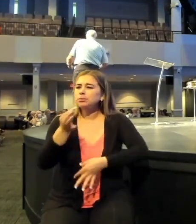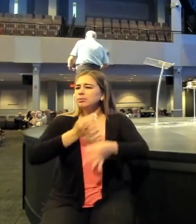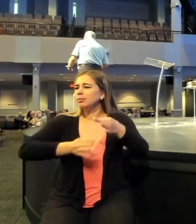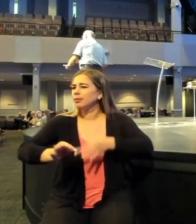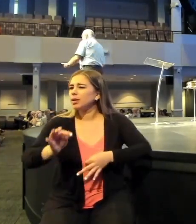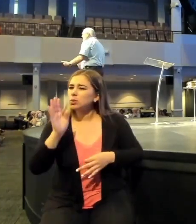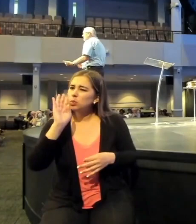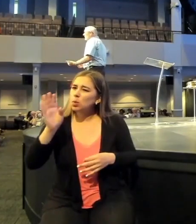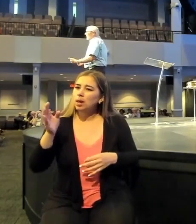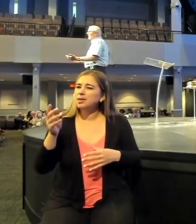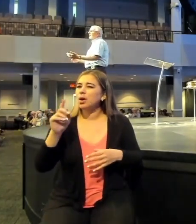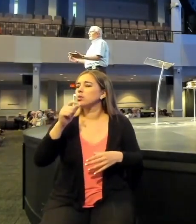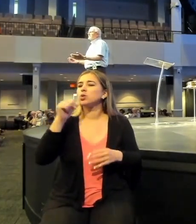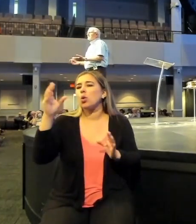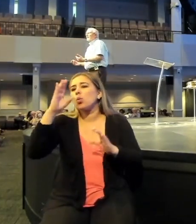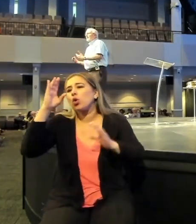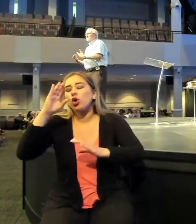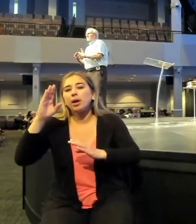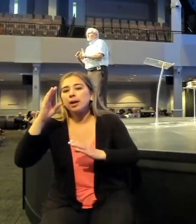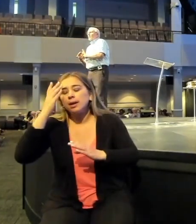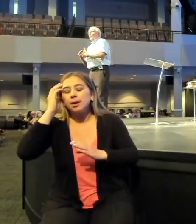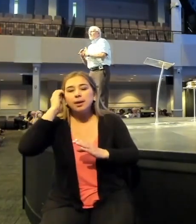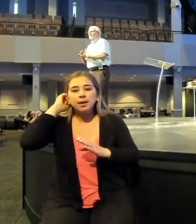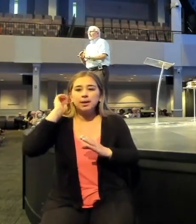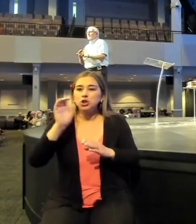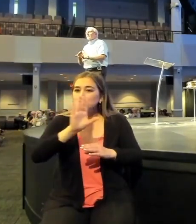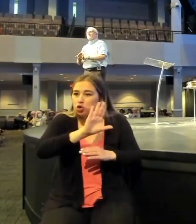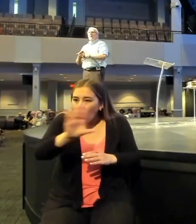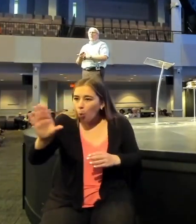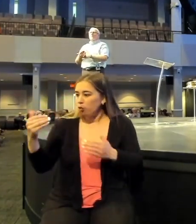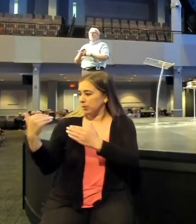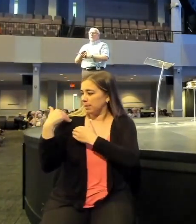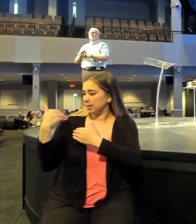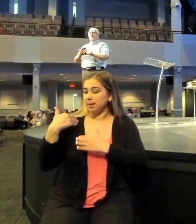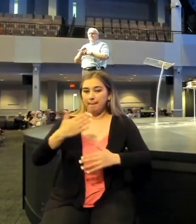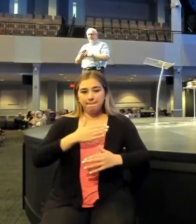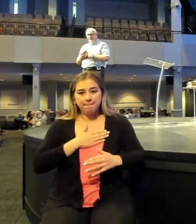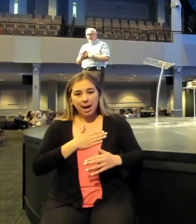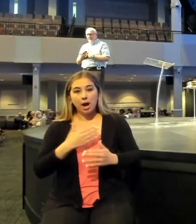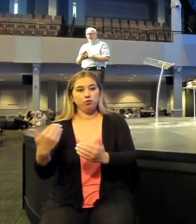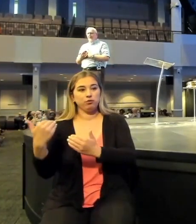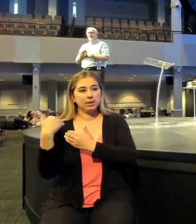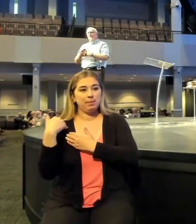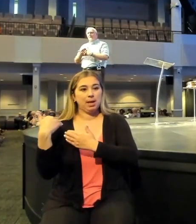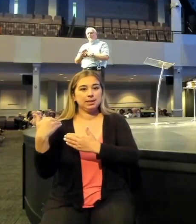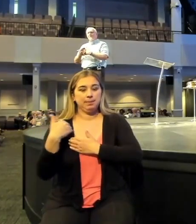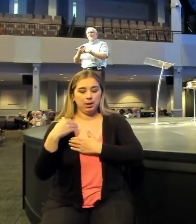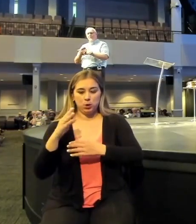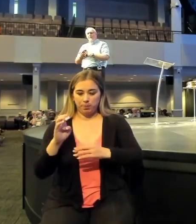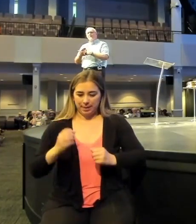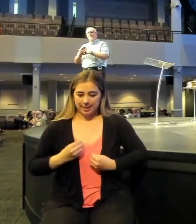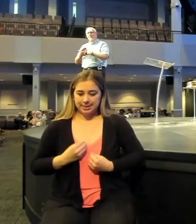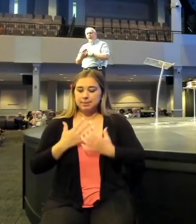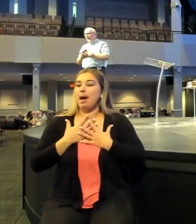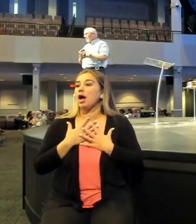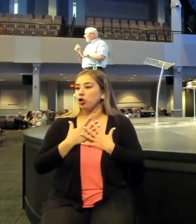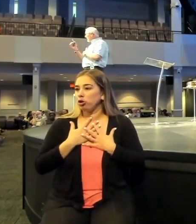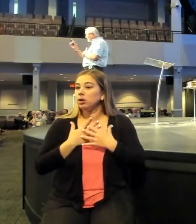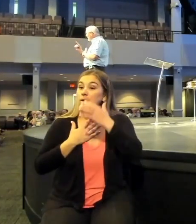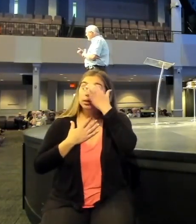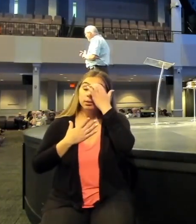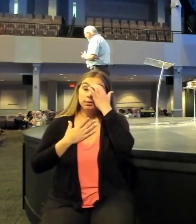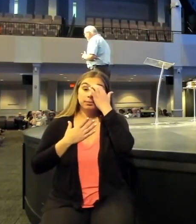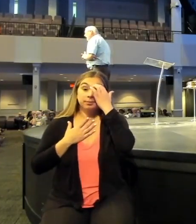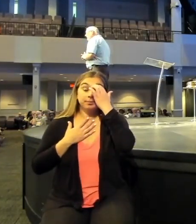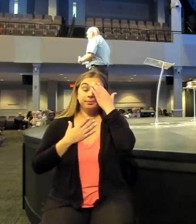comes back to you. And so just don't worry about it. So it's your responsibility. It's my responsibility to keep myself inspired.